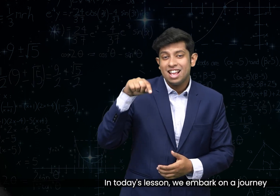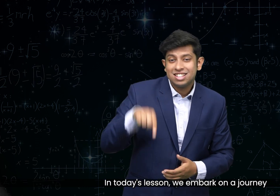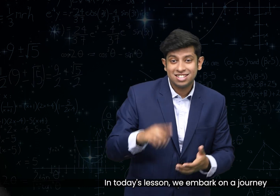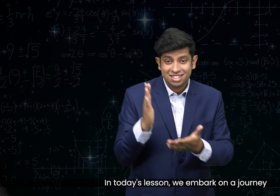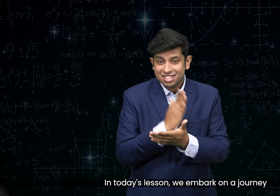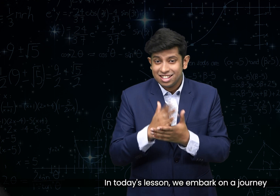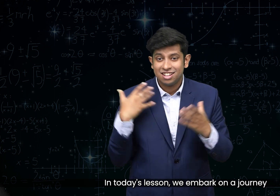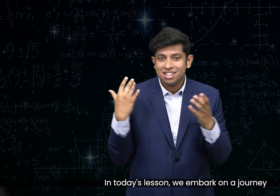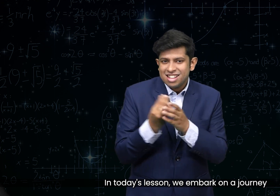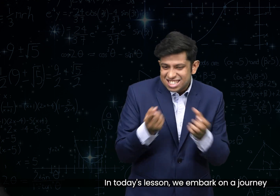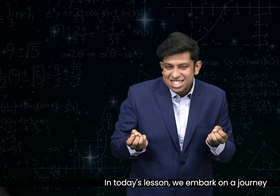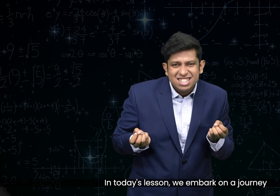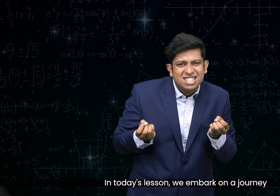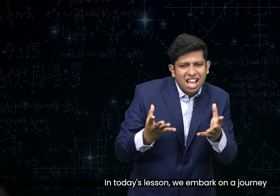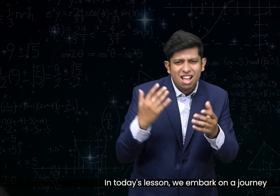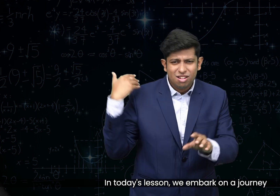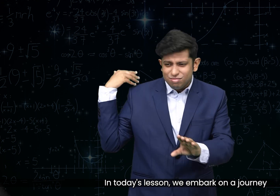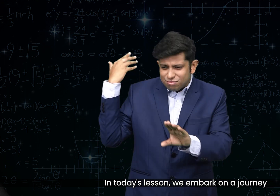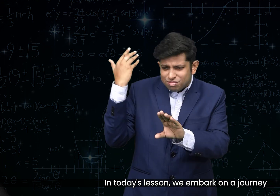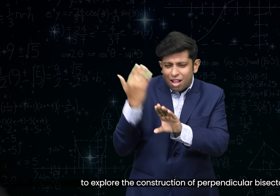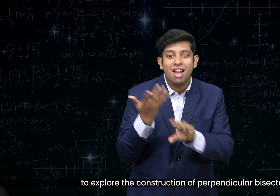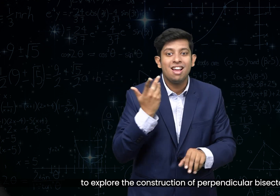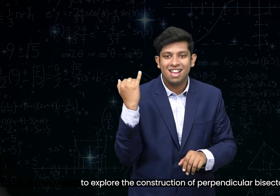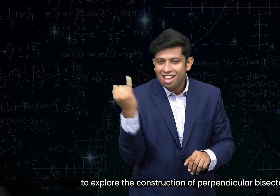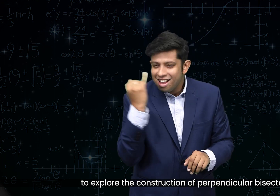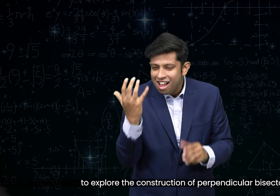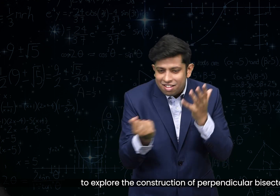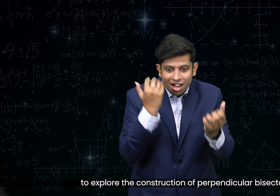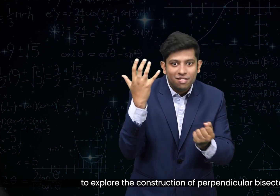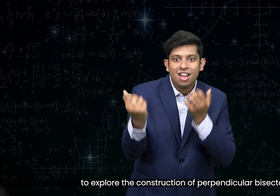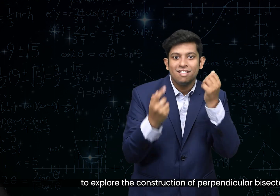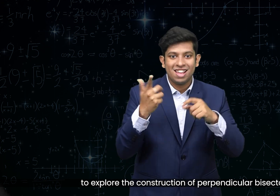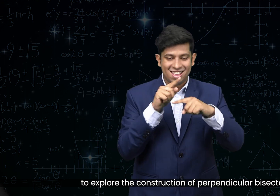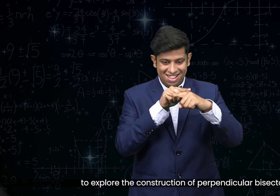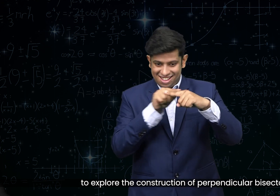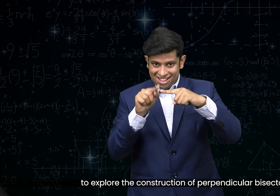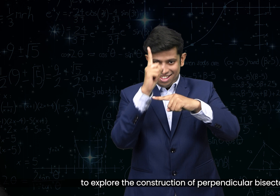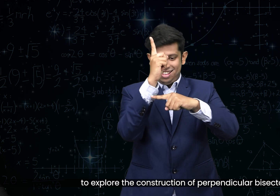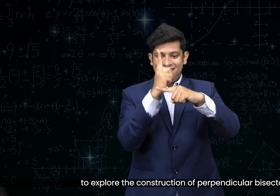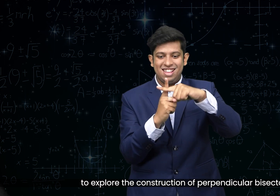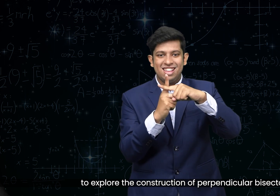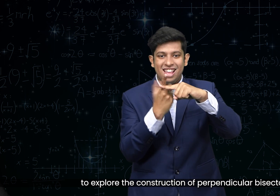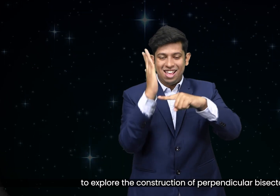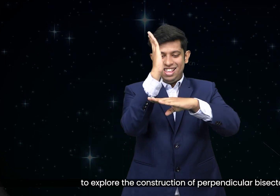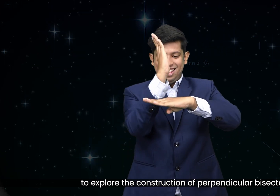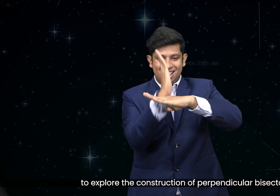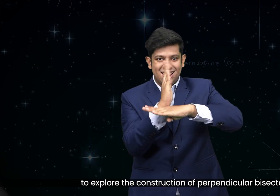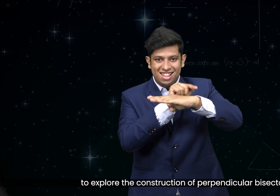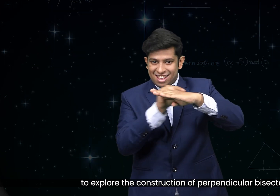In today's lesson, we embark on a journey to explore the construction of perpendicular bisectors,